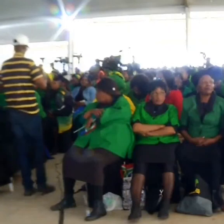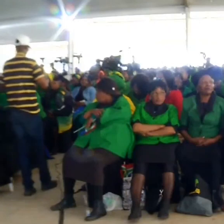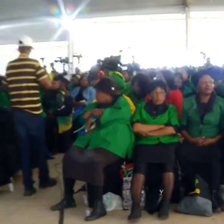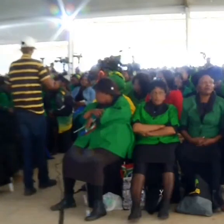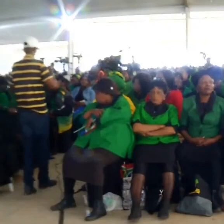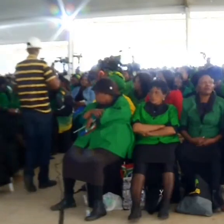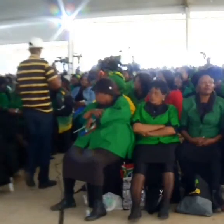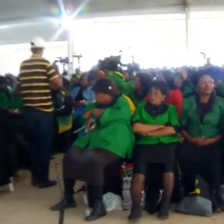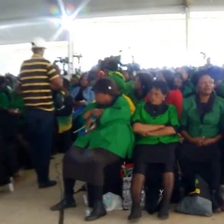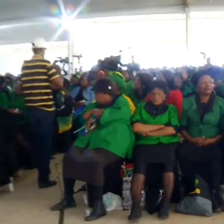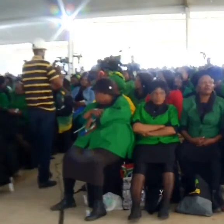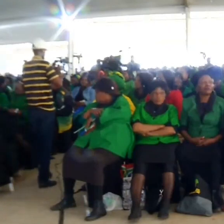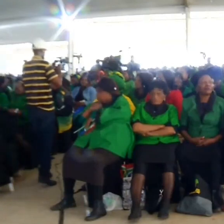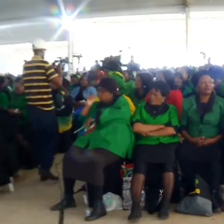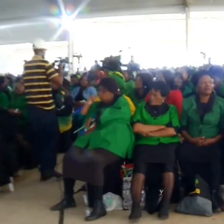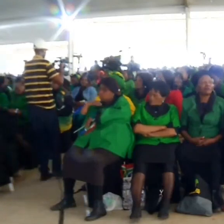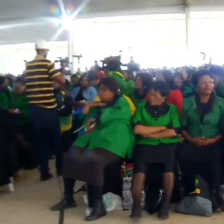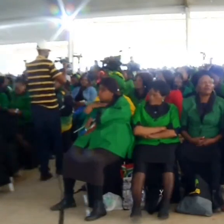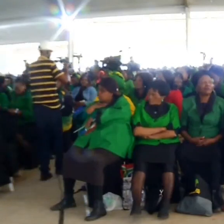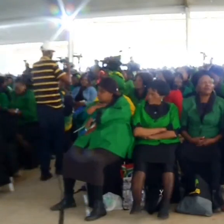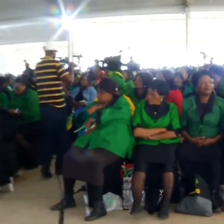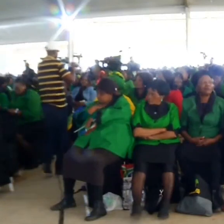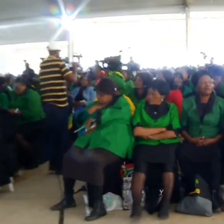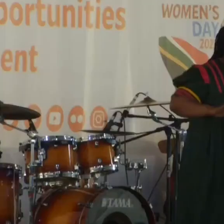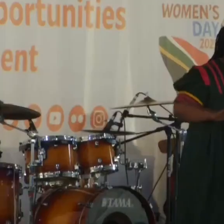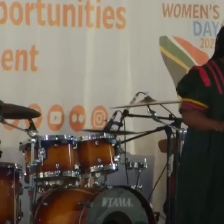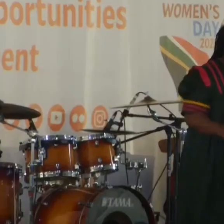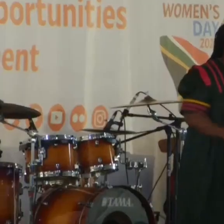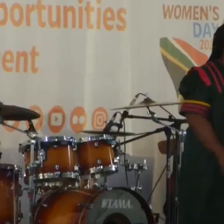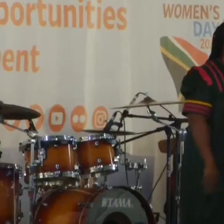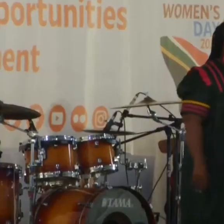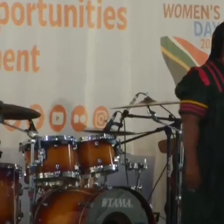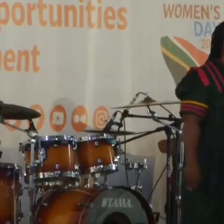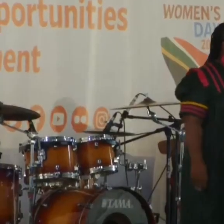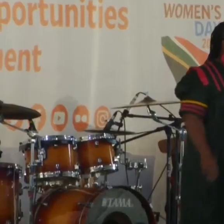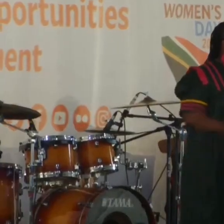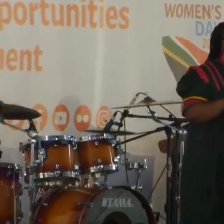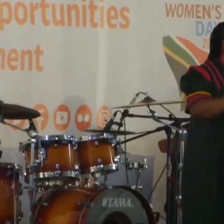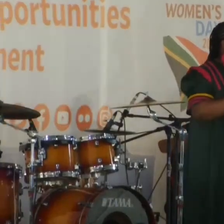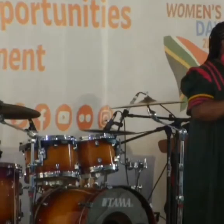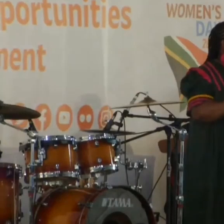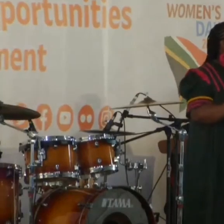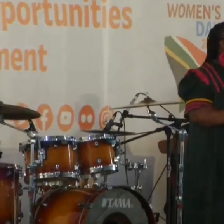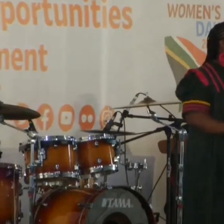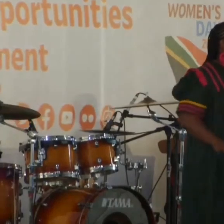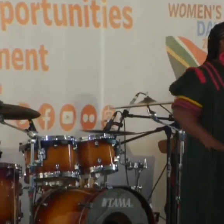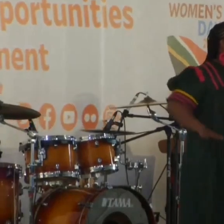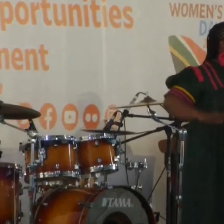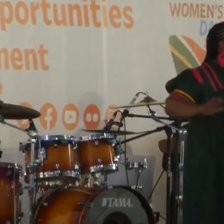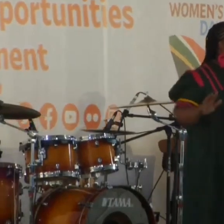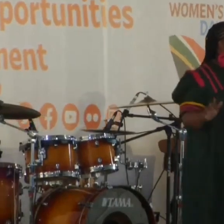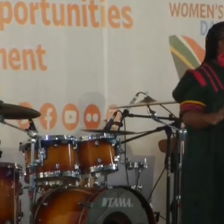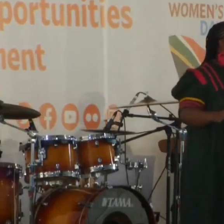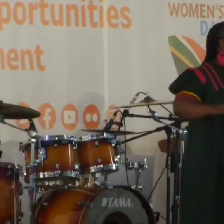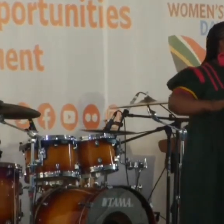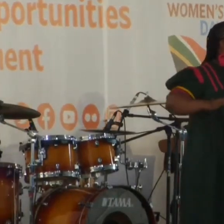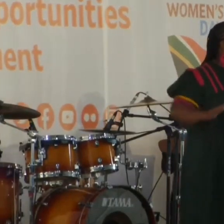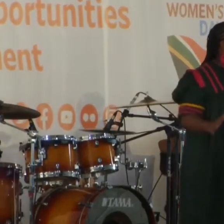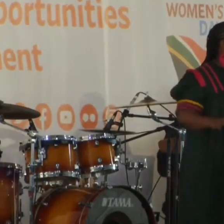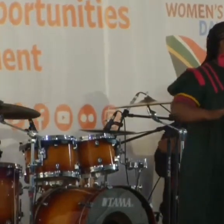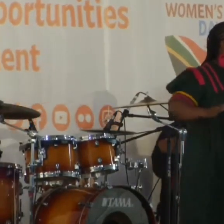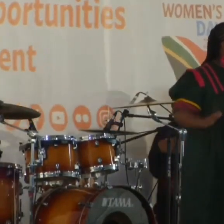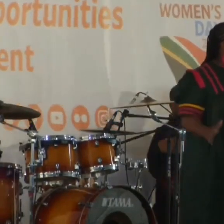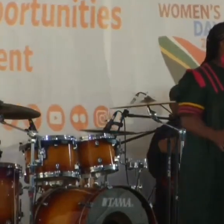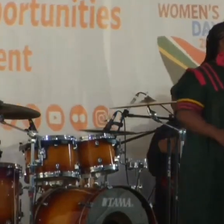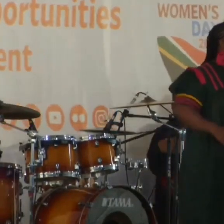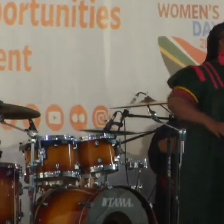poem is about women. This poem, it's a city